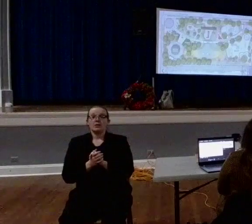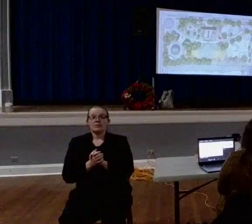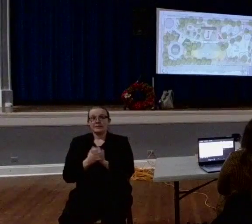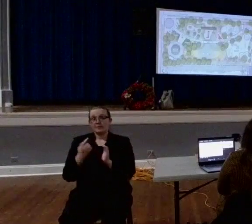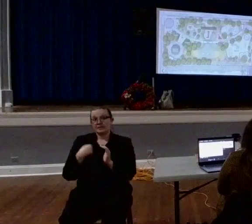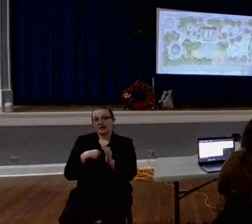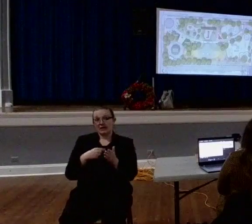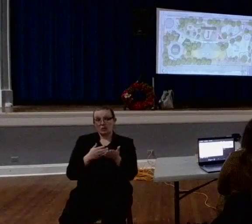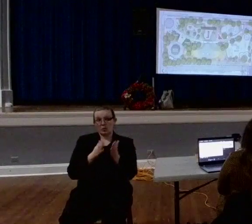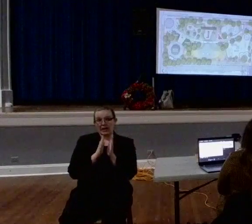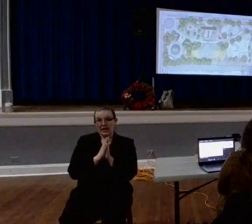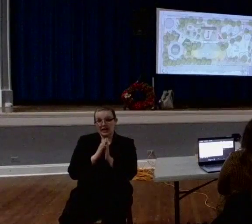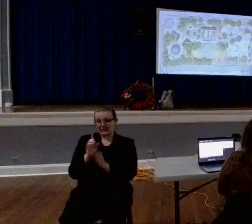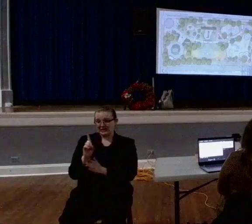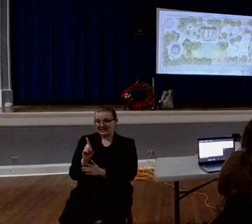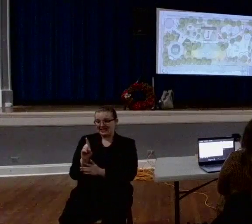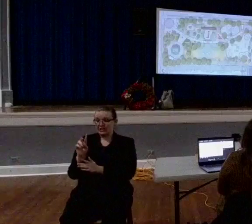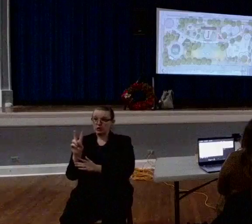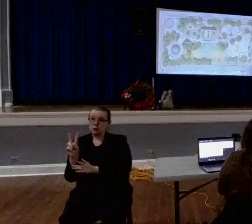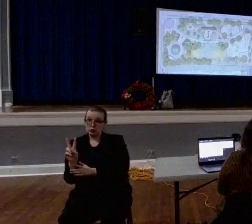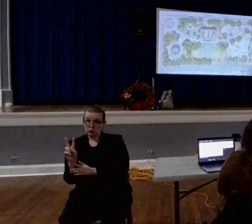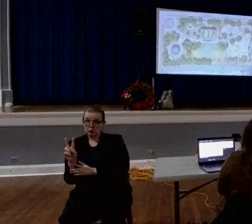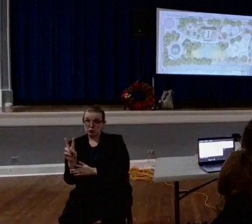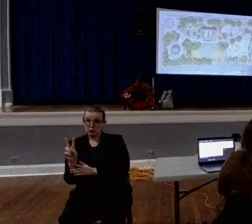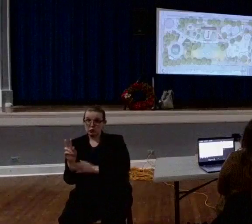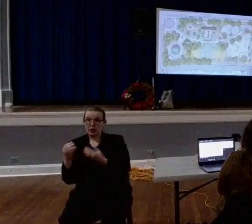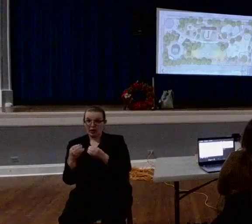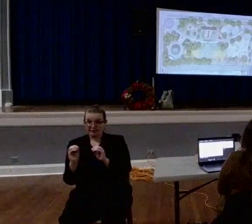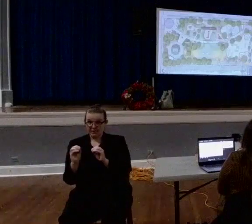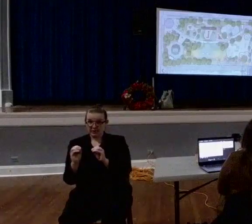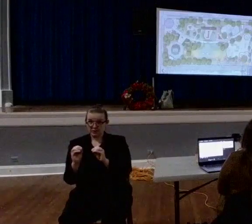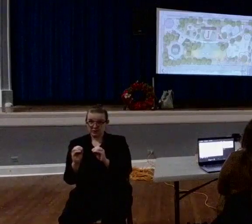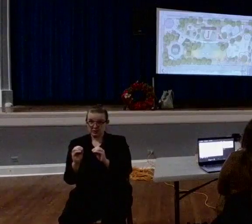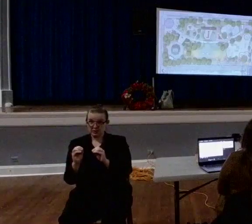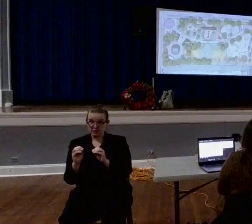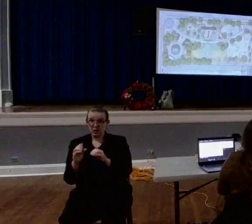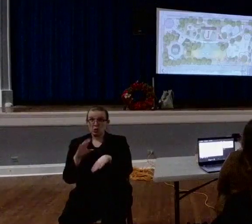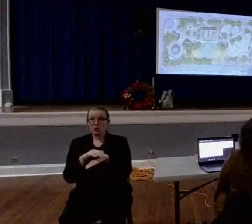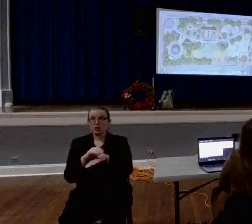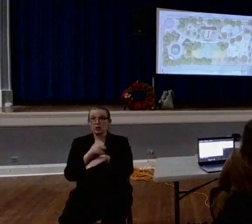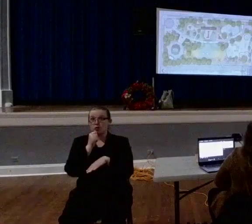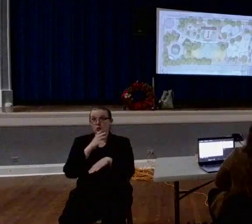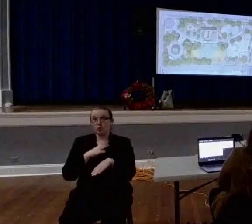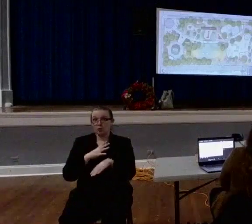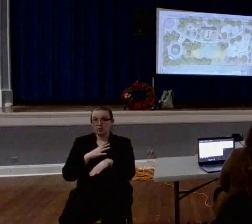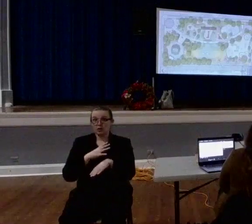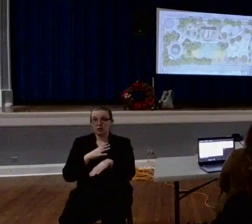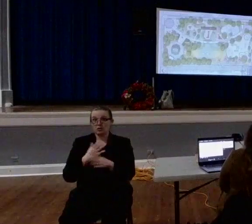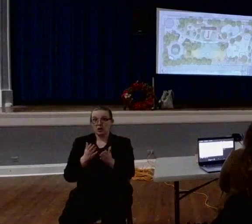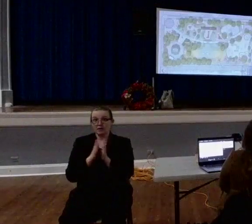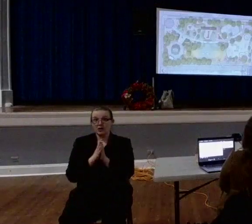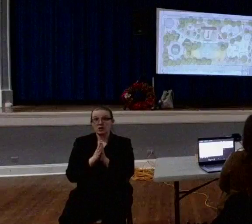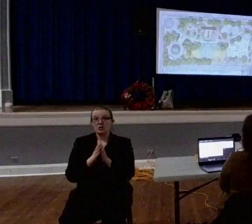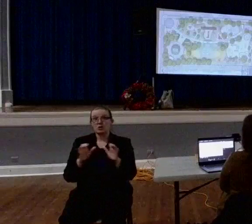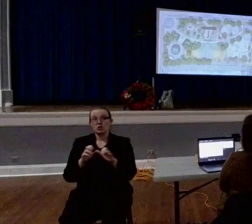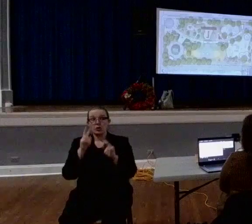ask D2 office, our councilwoman's office, to pursue a view shed